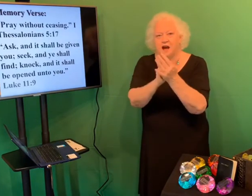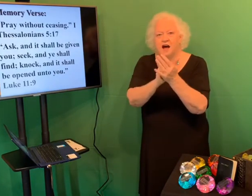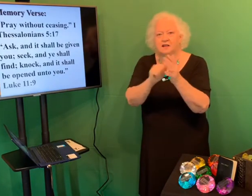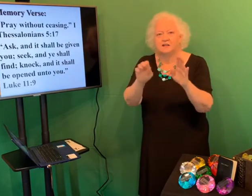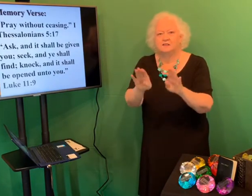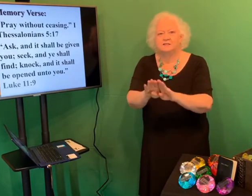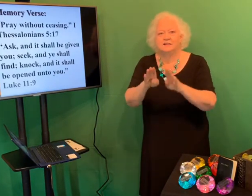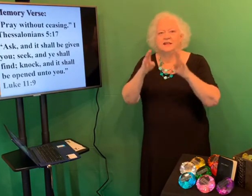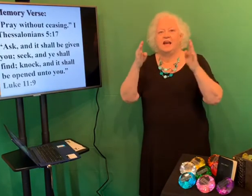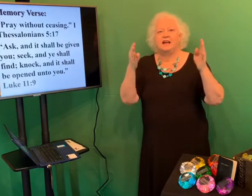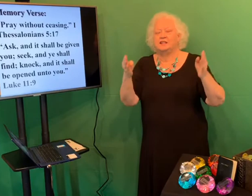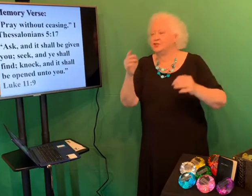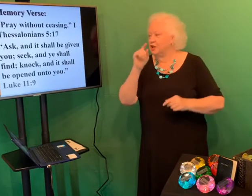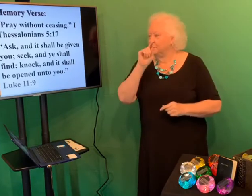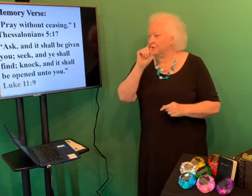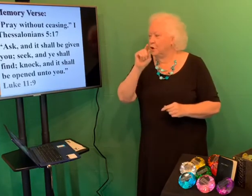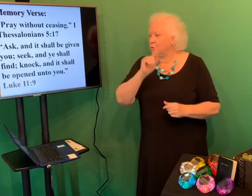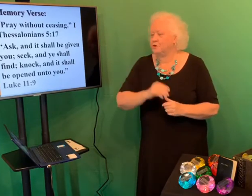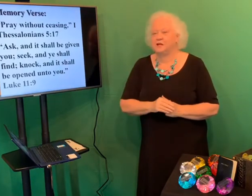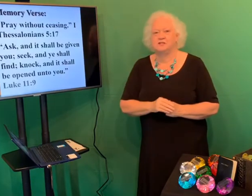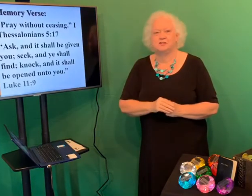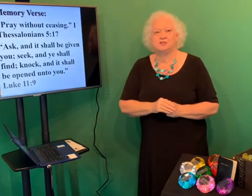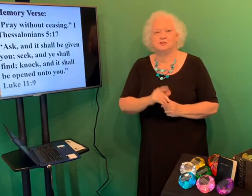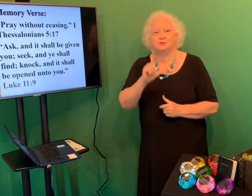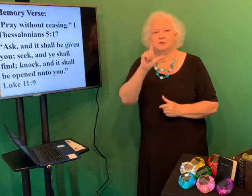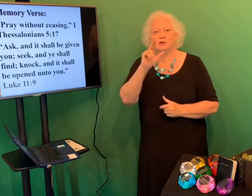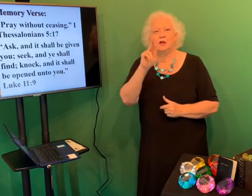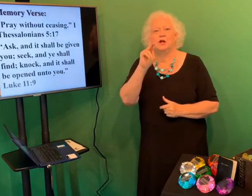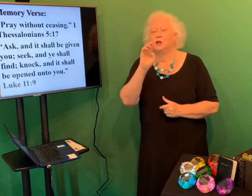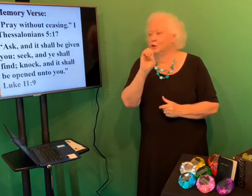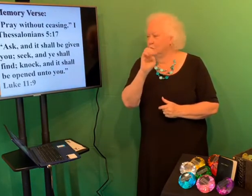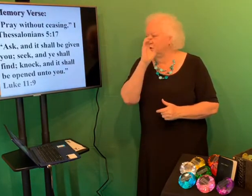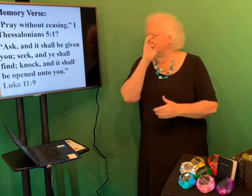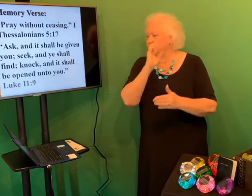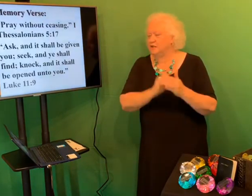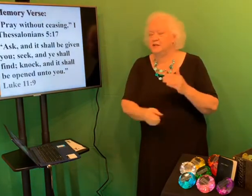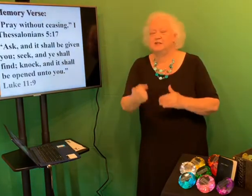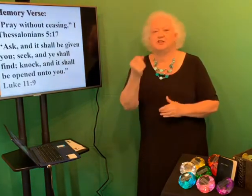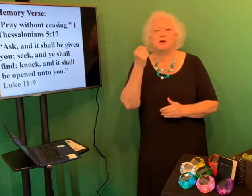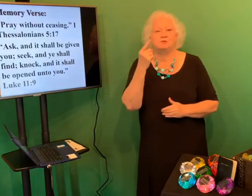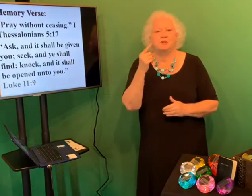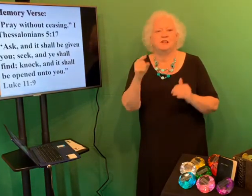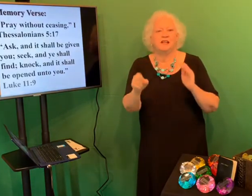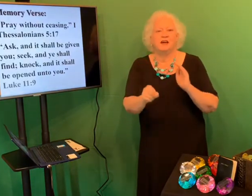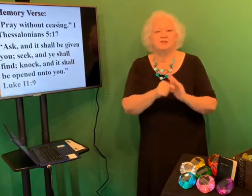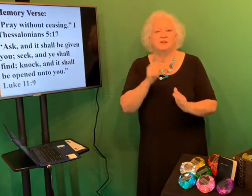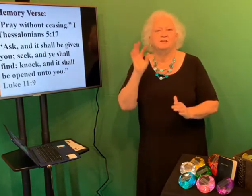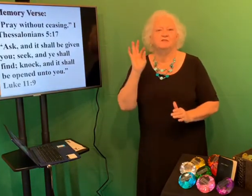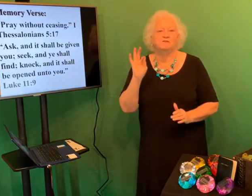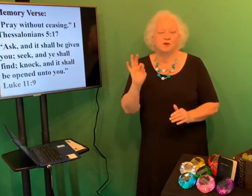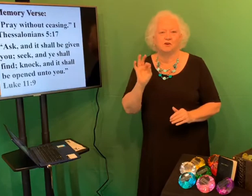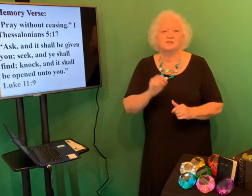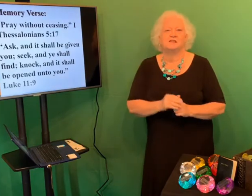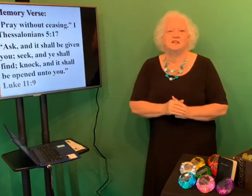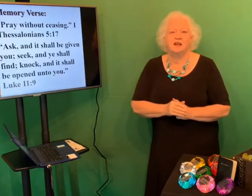Knock and it shall be opened unto you. Luke chapter 11, verse